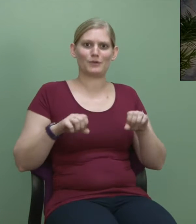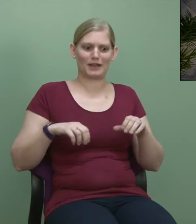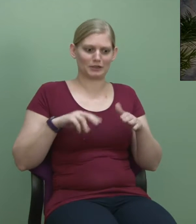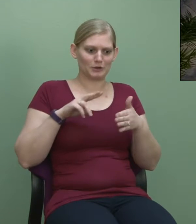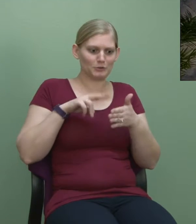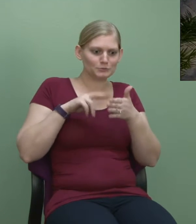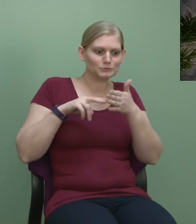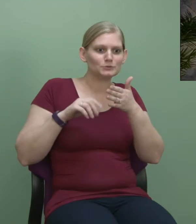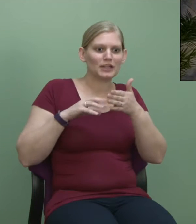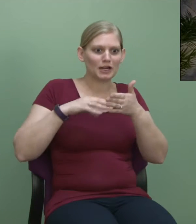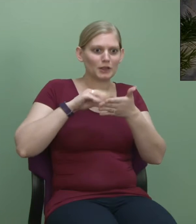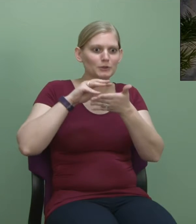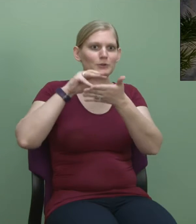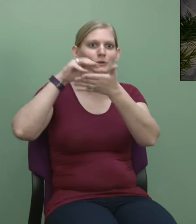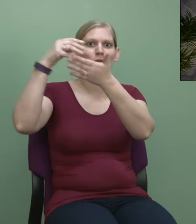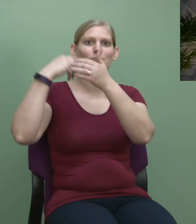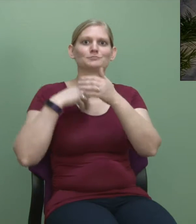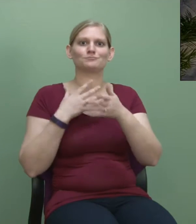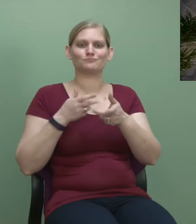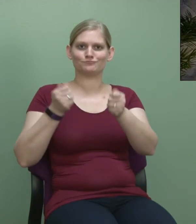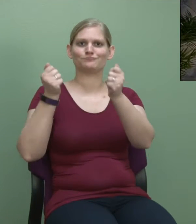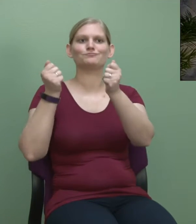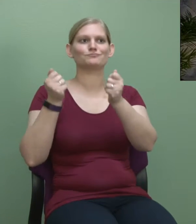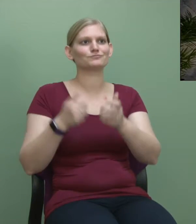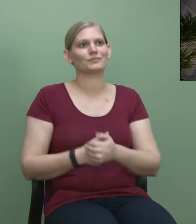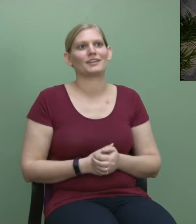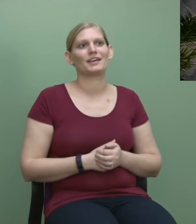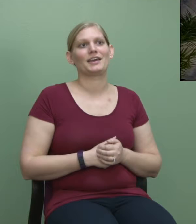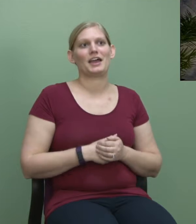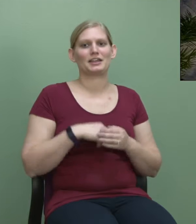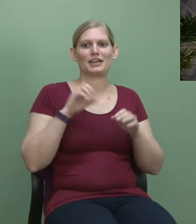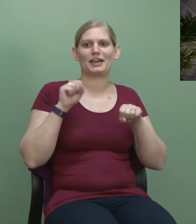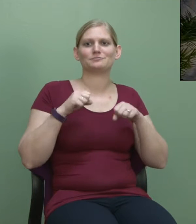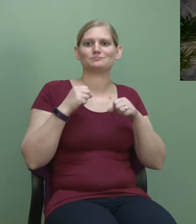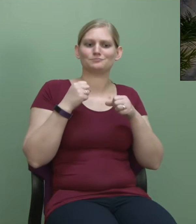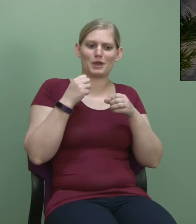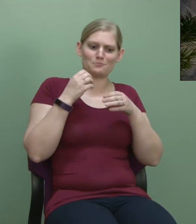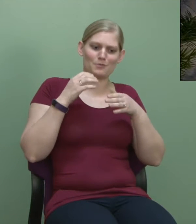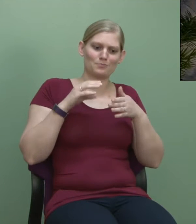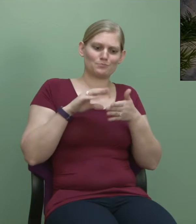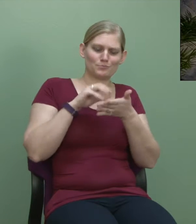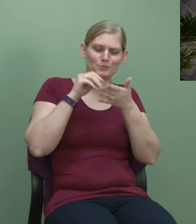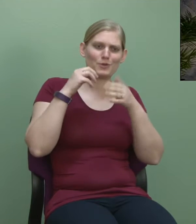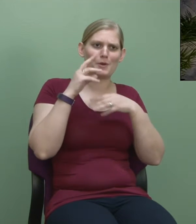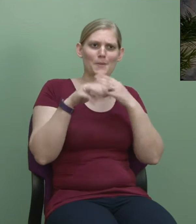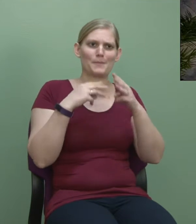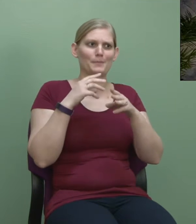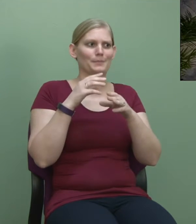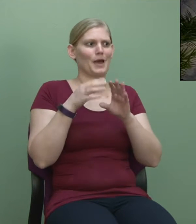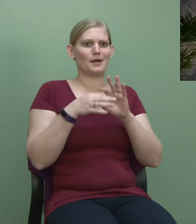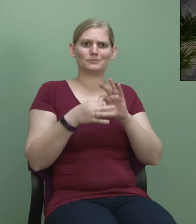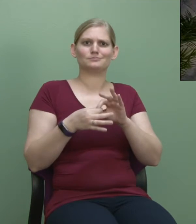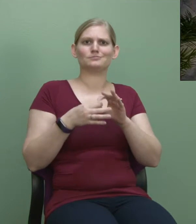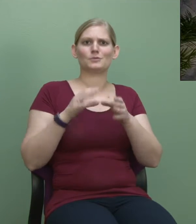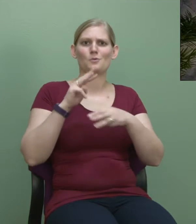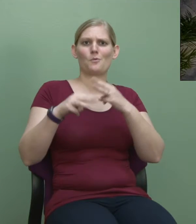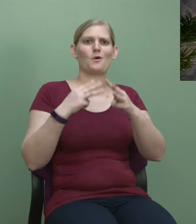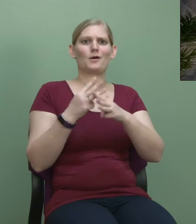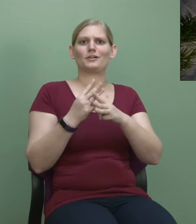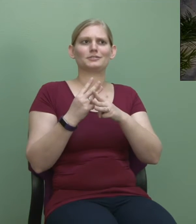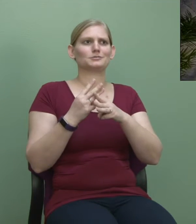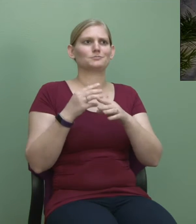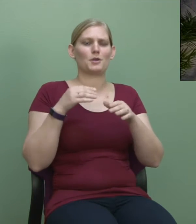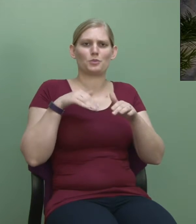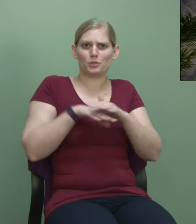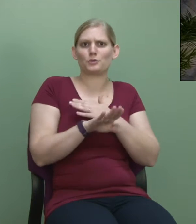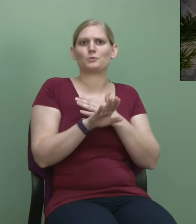their horizons and learn more about the world around them through reading. As there are some